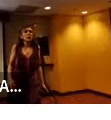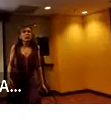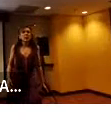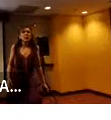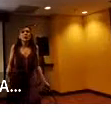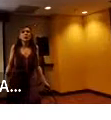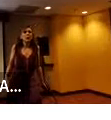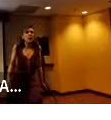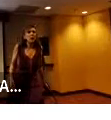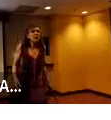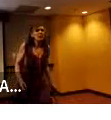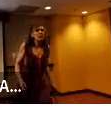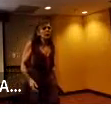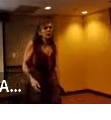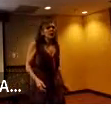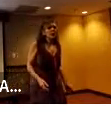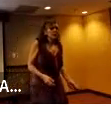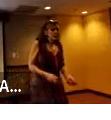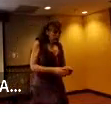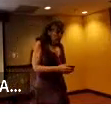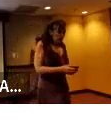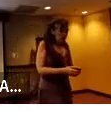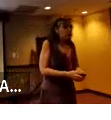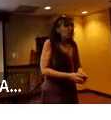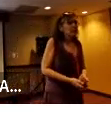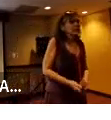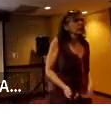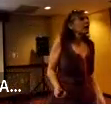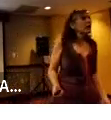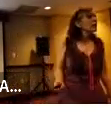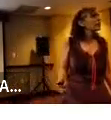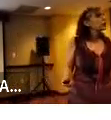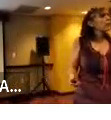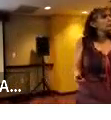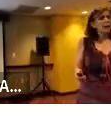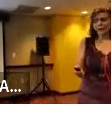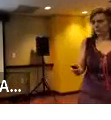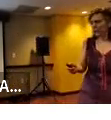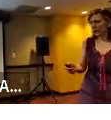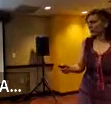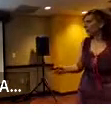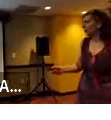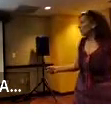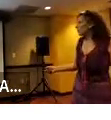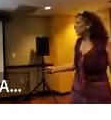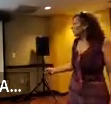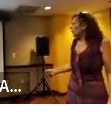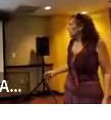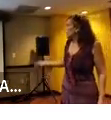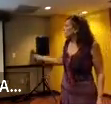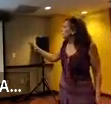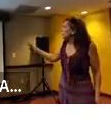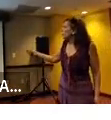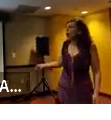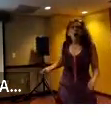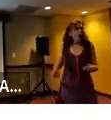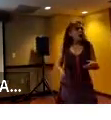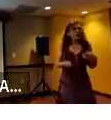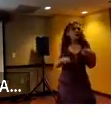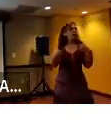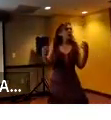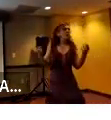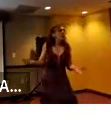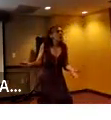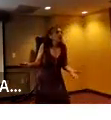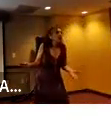meaningful? Useful? No, it's none of the things the web is meant to be. All right, so